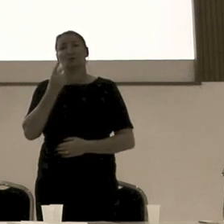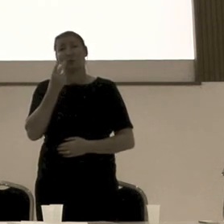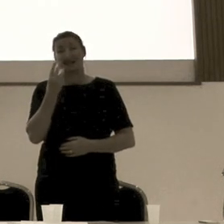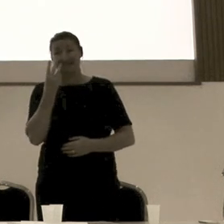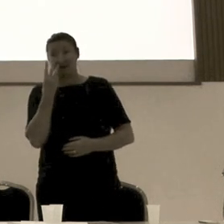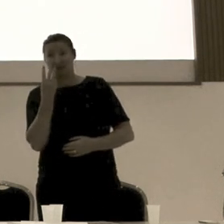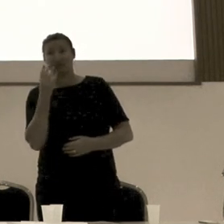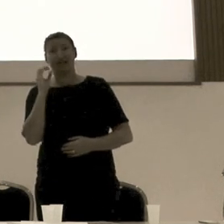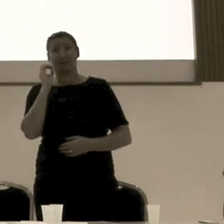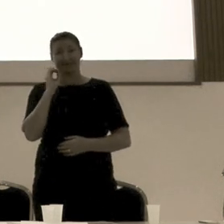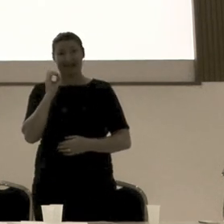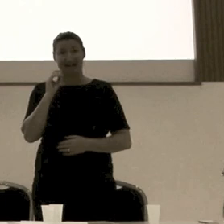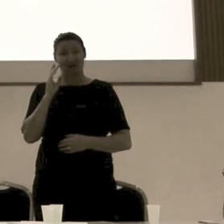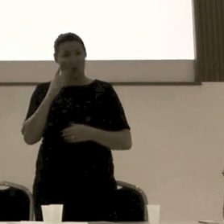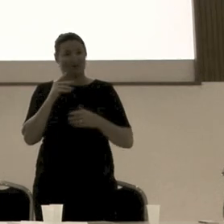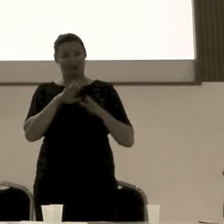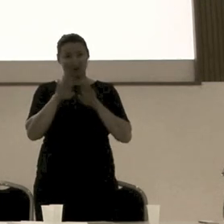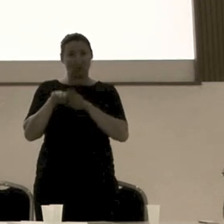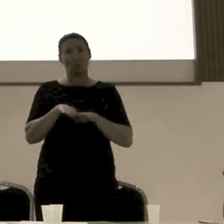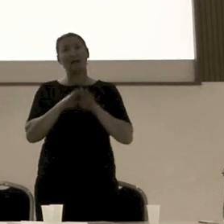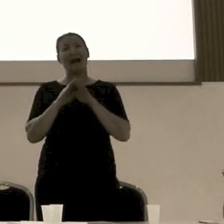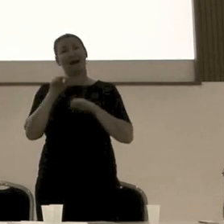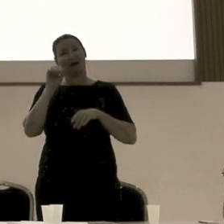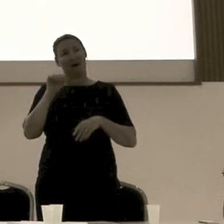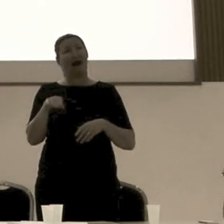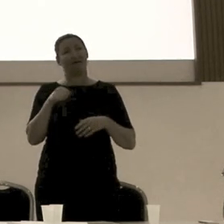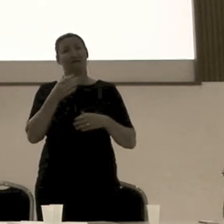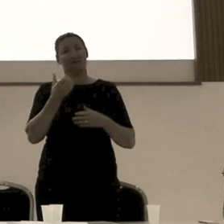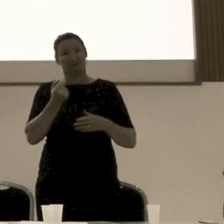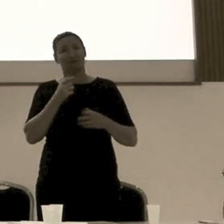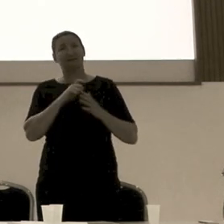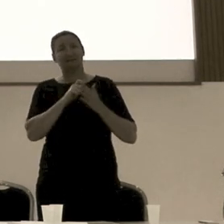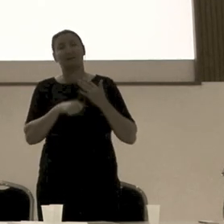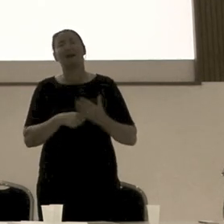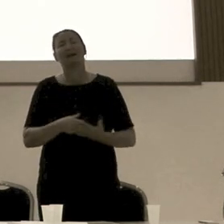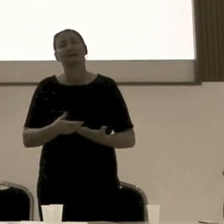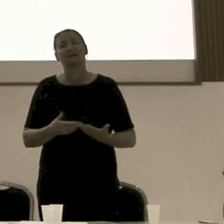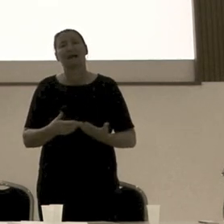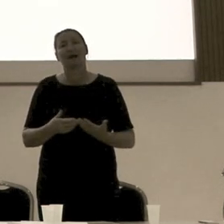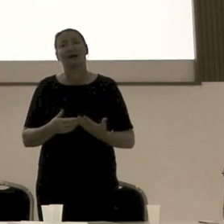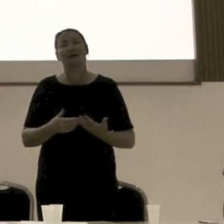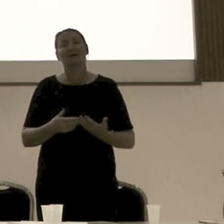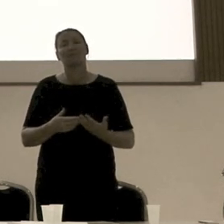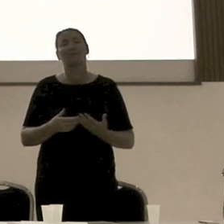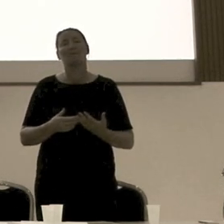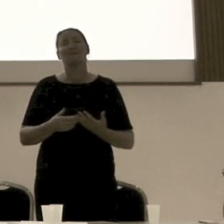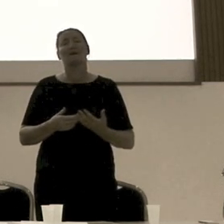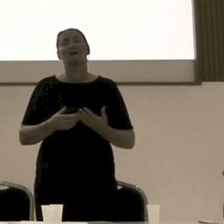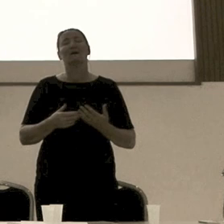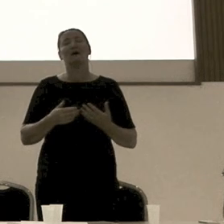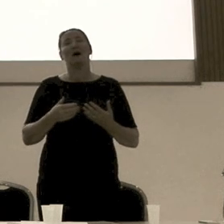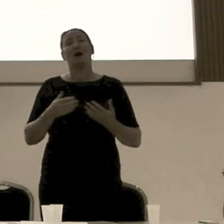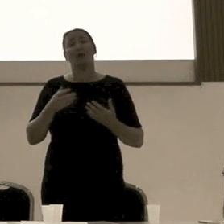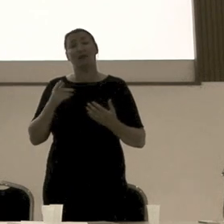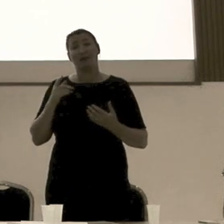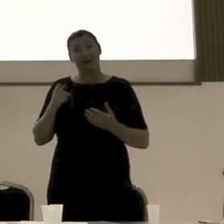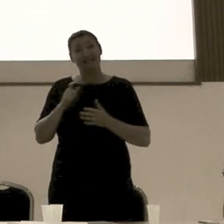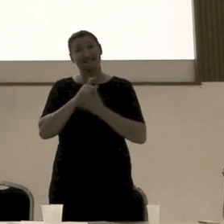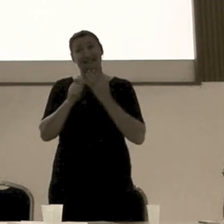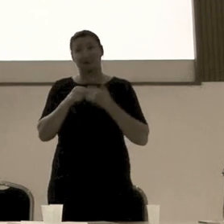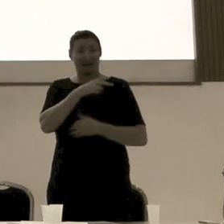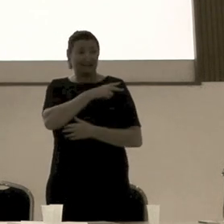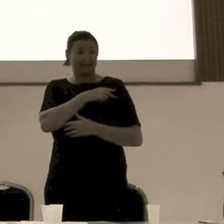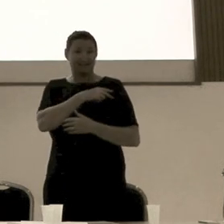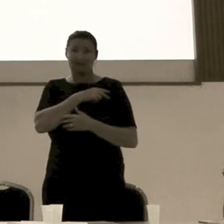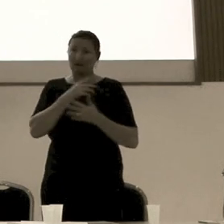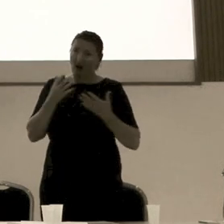disabled. Disabled staff are more comfortable working with disabled students, and their presence in the workplace also helps to push for